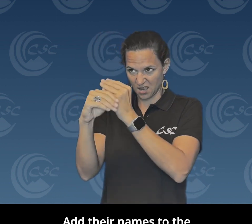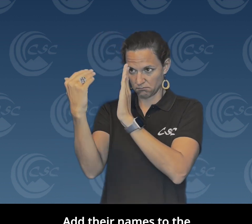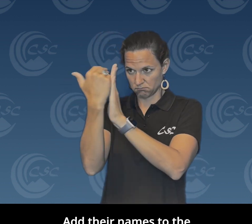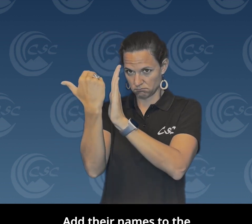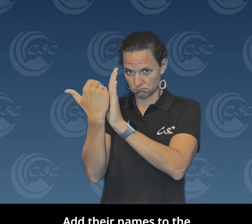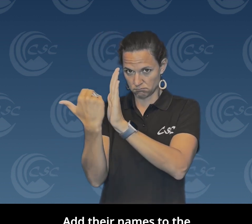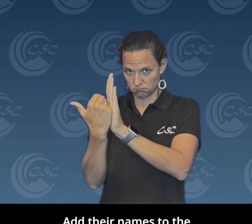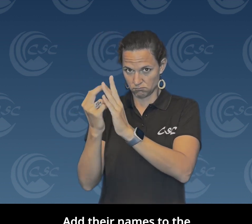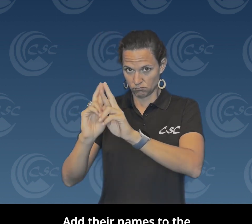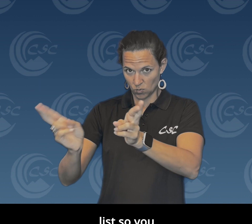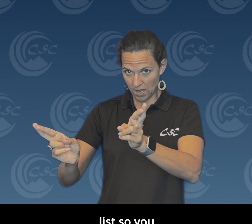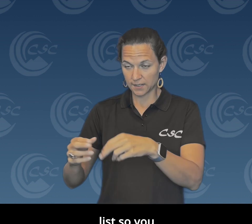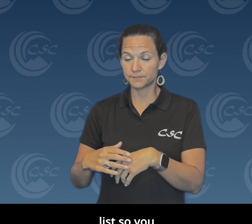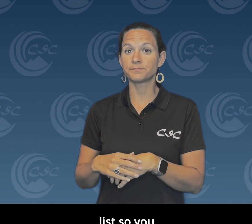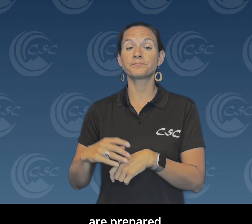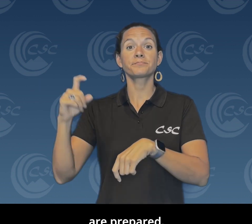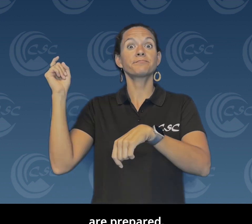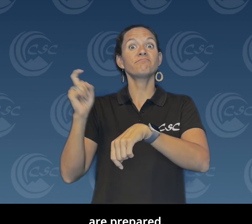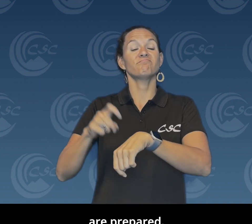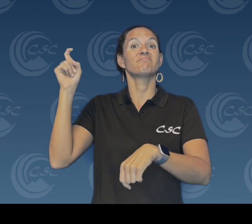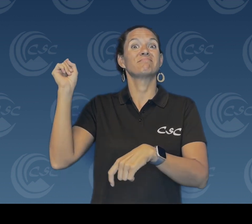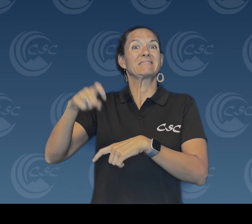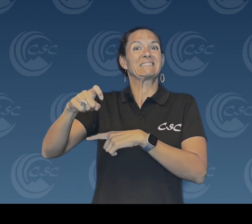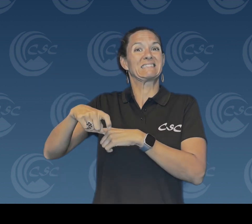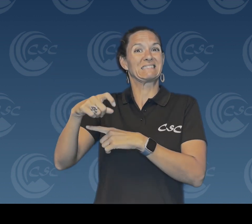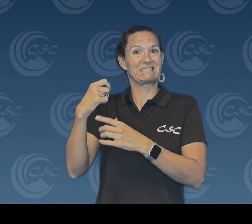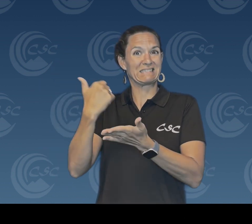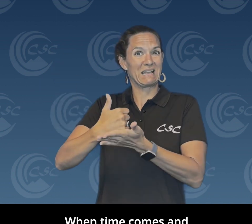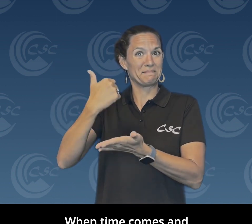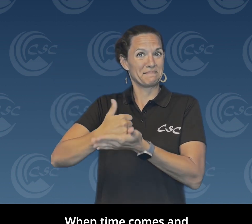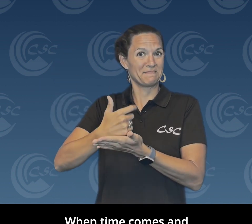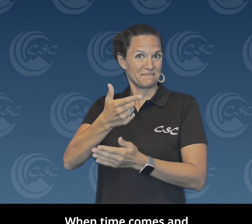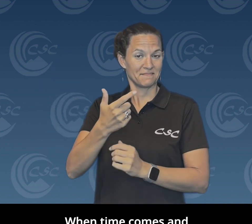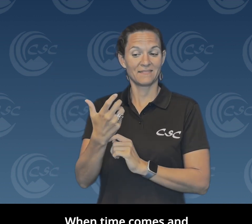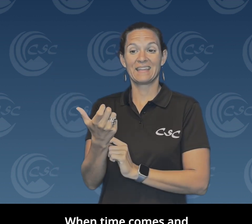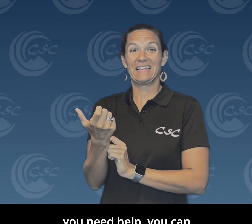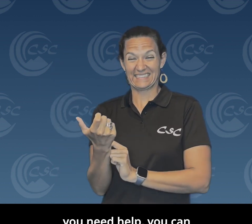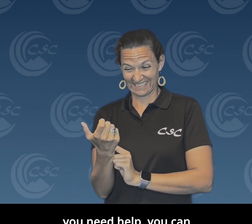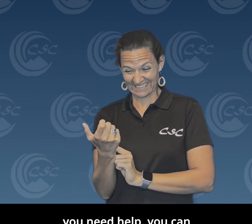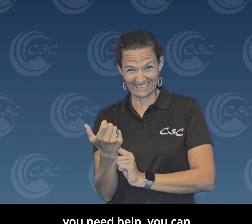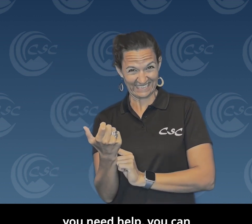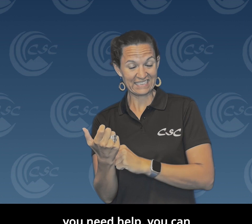Add their names to the list so you are prepared. When time comes and you need help, you